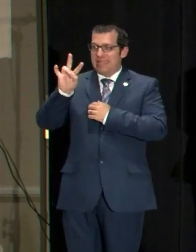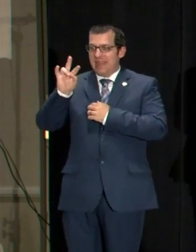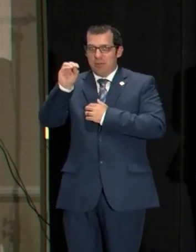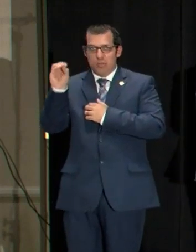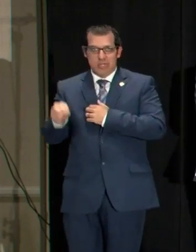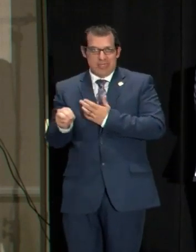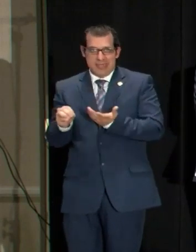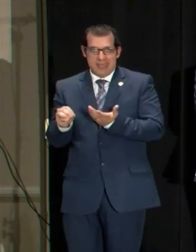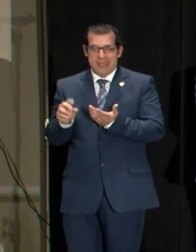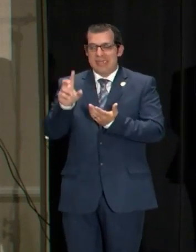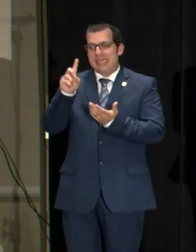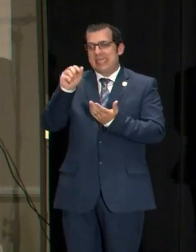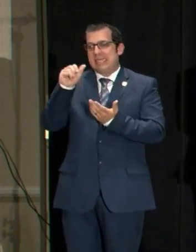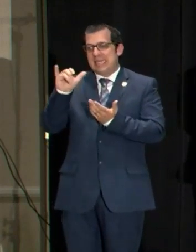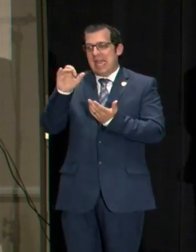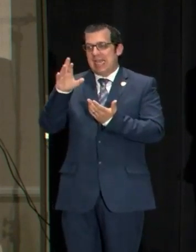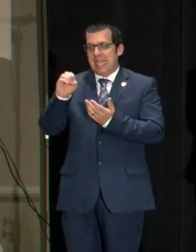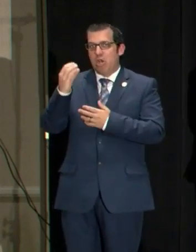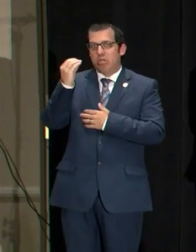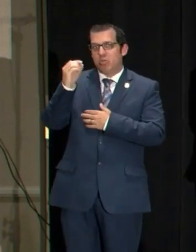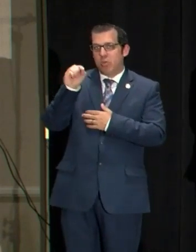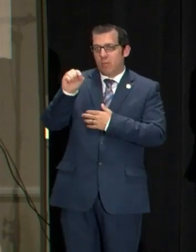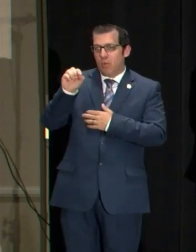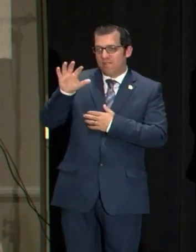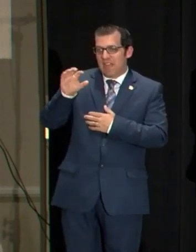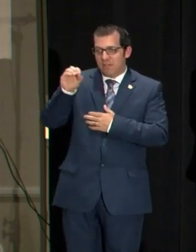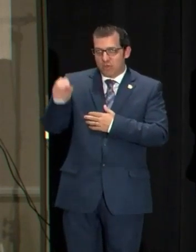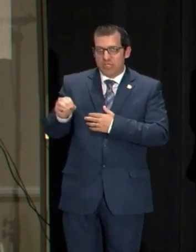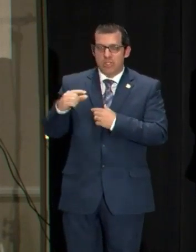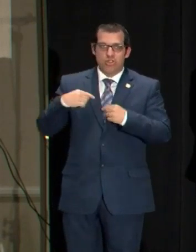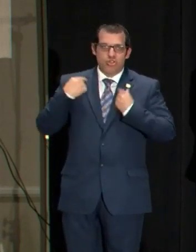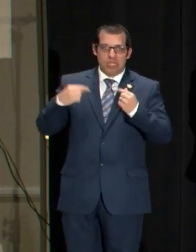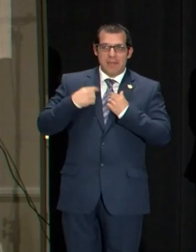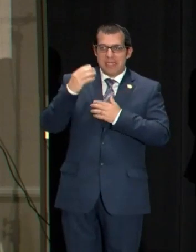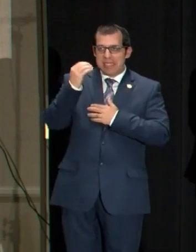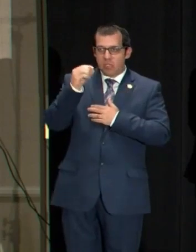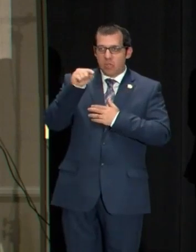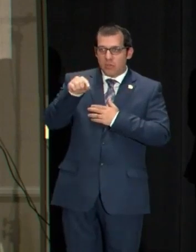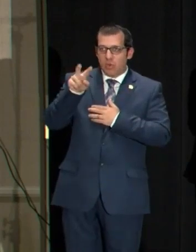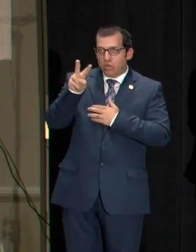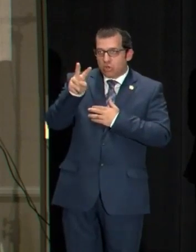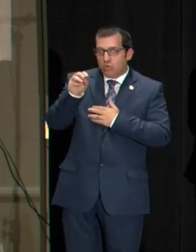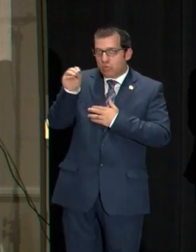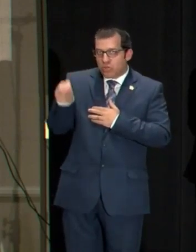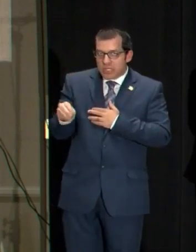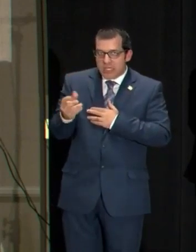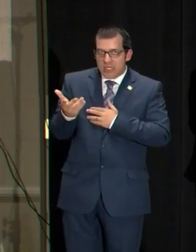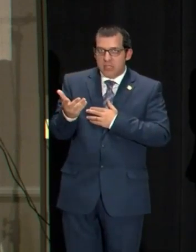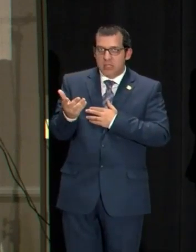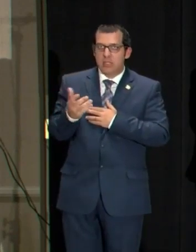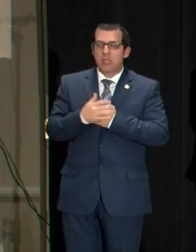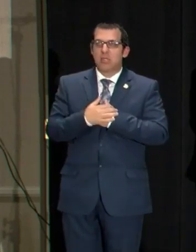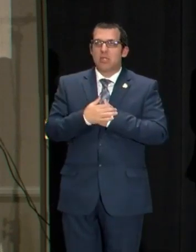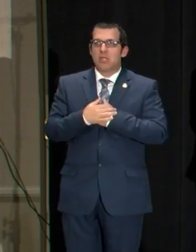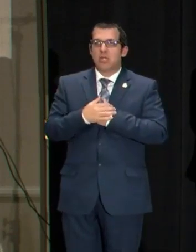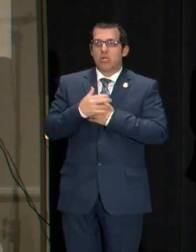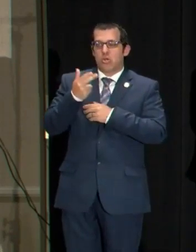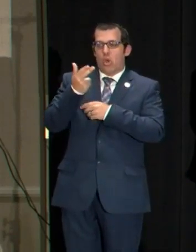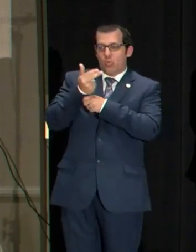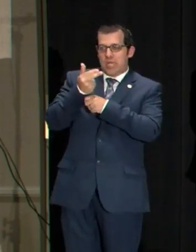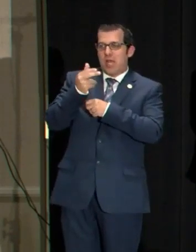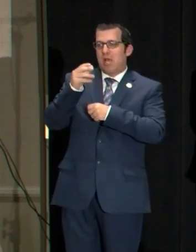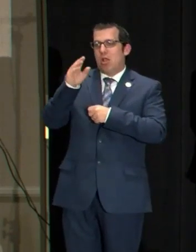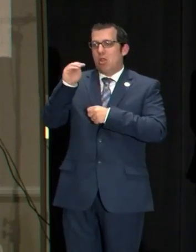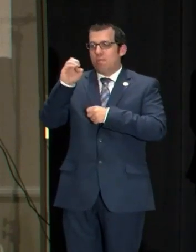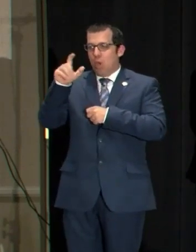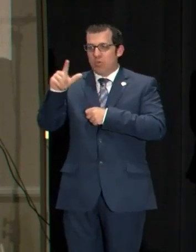0.7%, daycare 0.5%, gym 0.2%, a hotel or